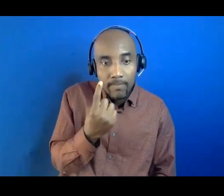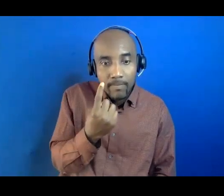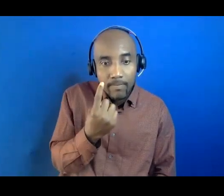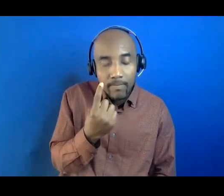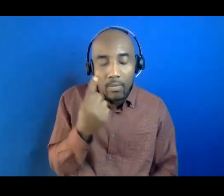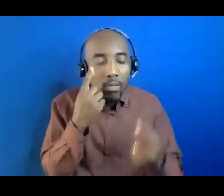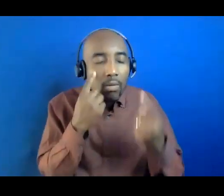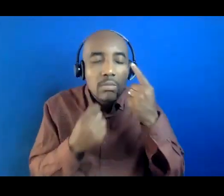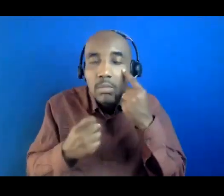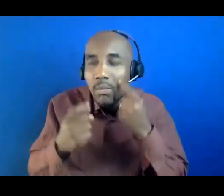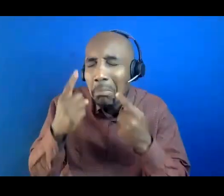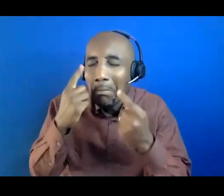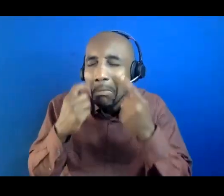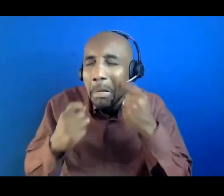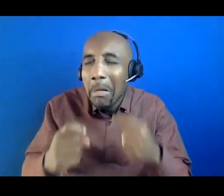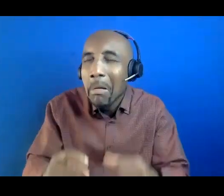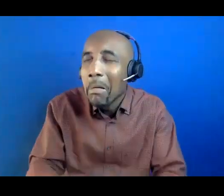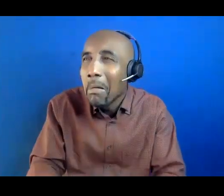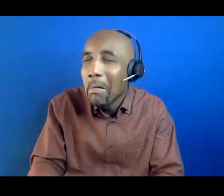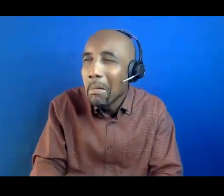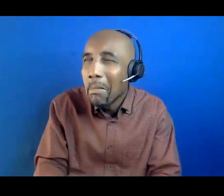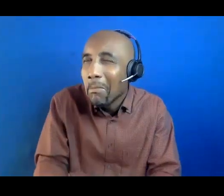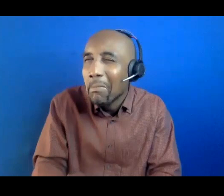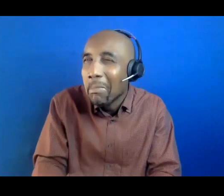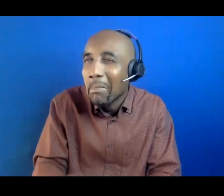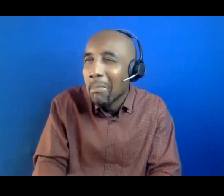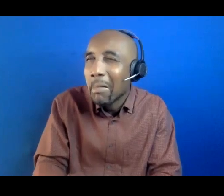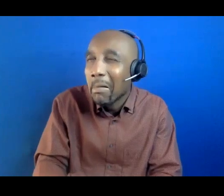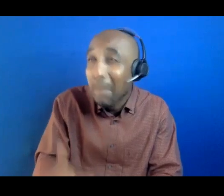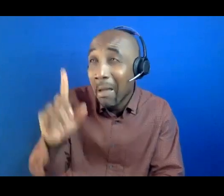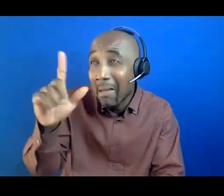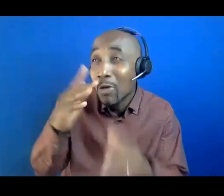tears in her eyes, I think she said, "I think that's